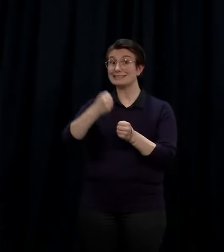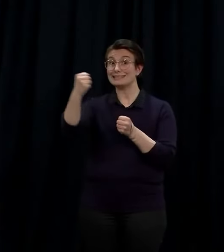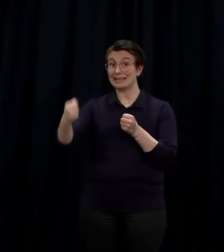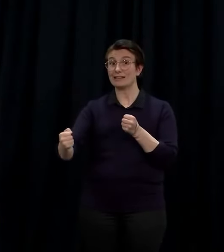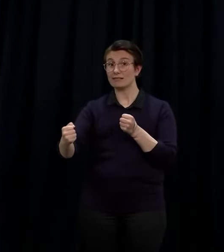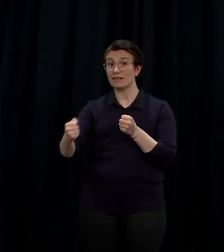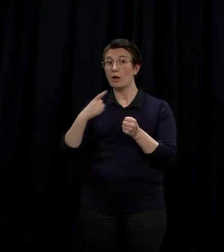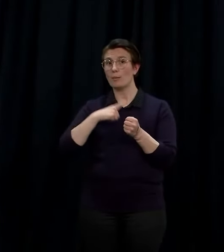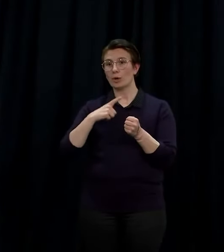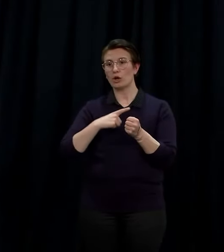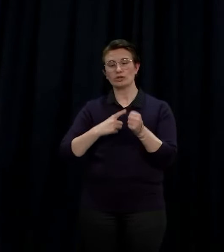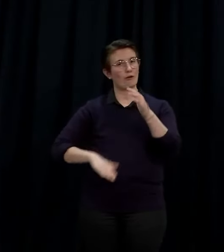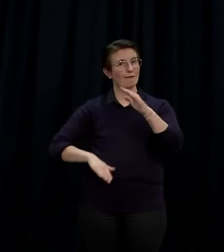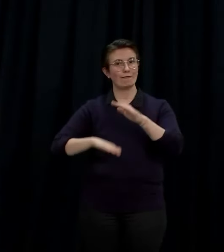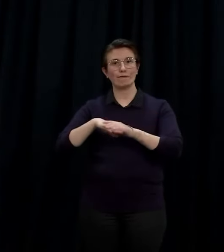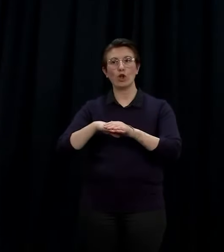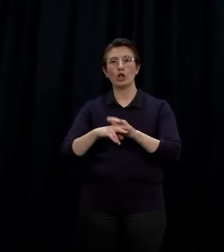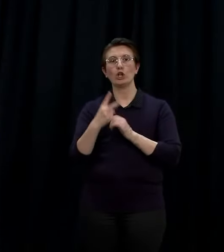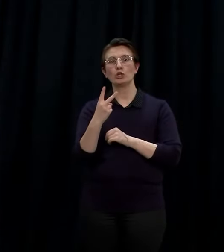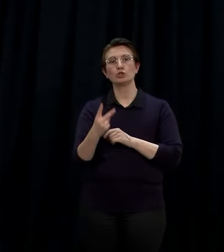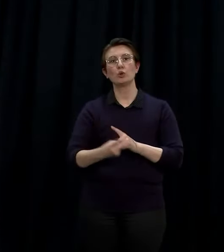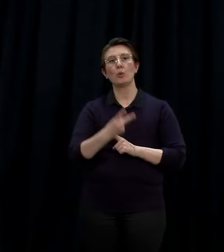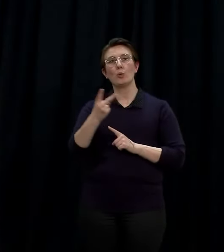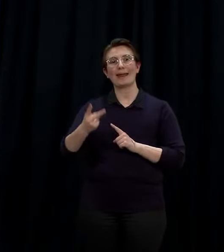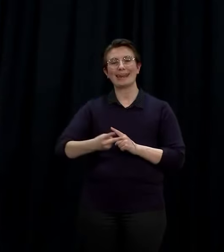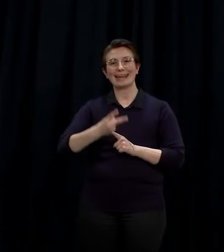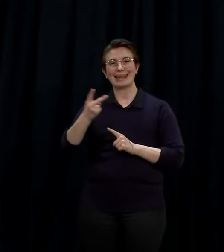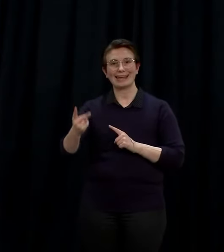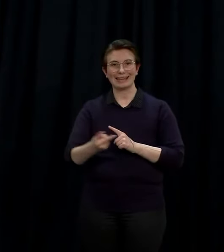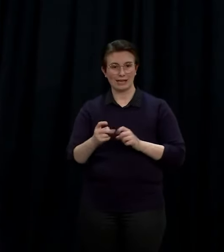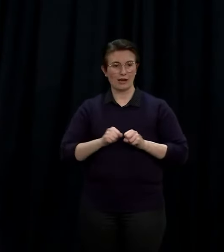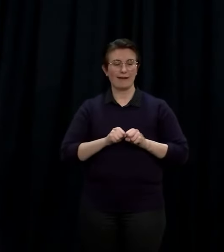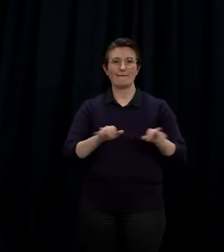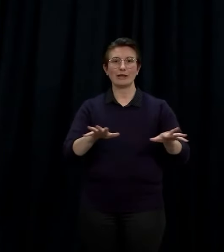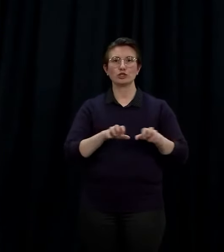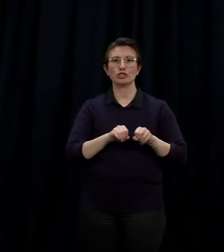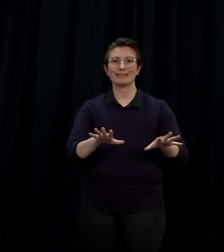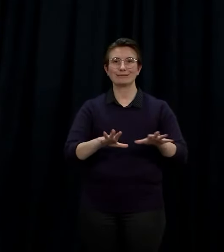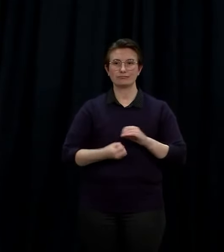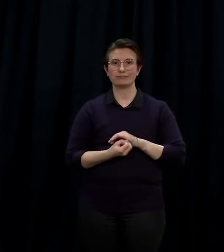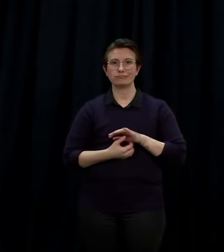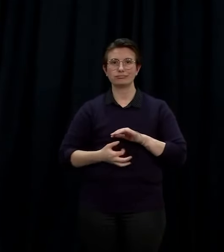used before, and our experts have referred to why they're so important. So this is an early